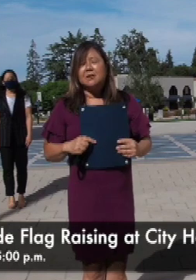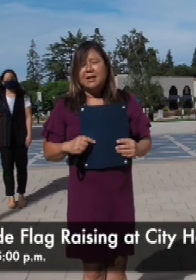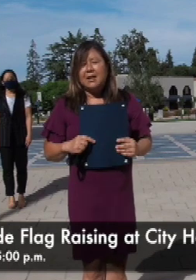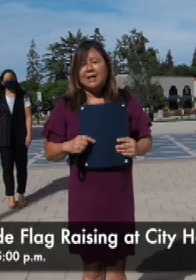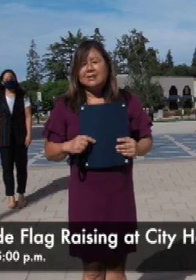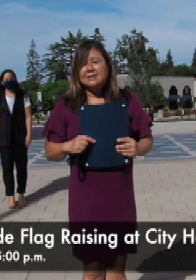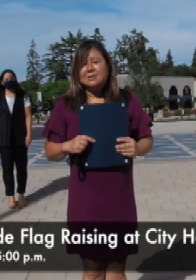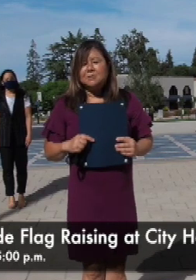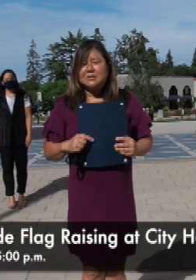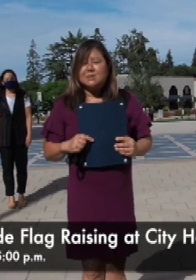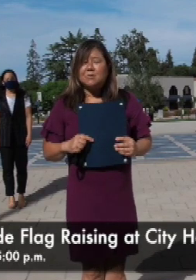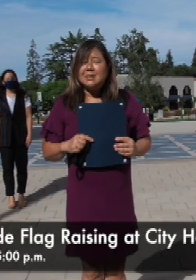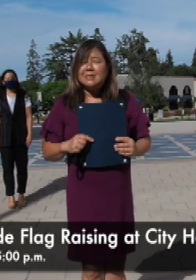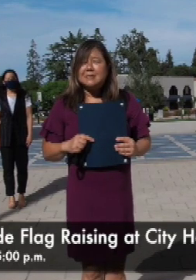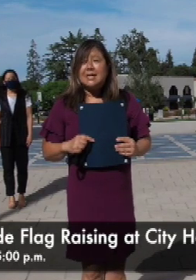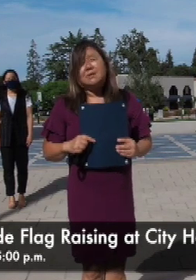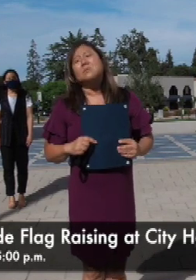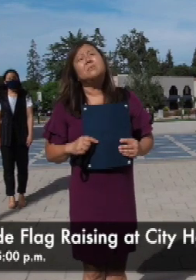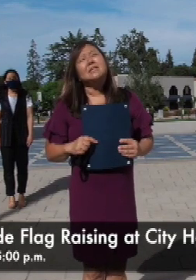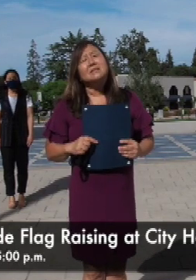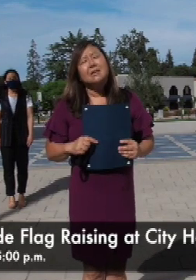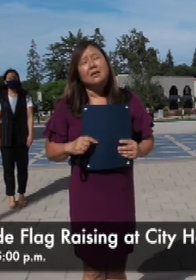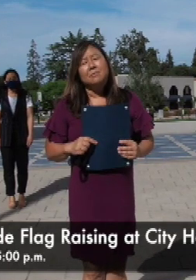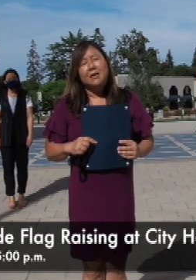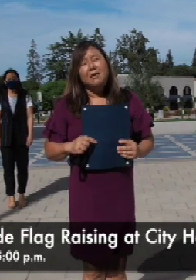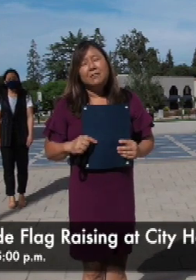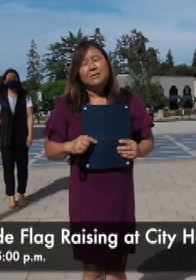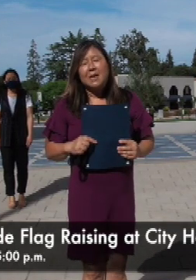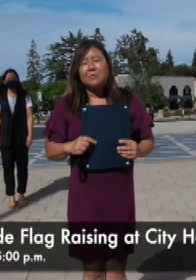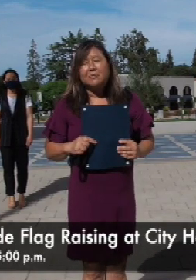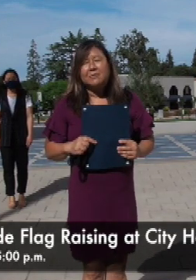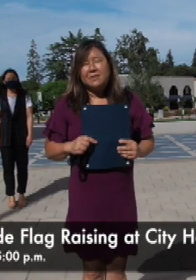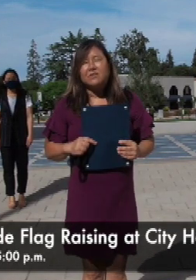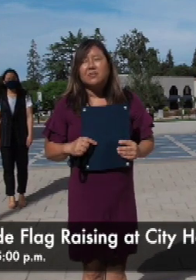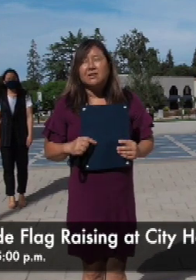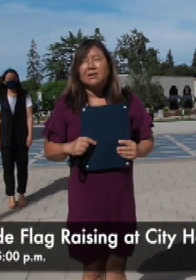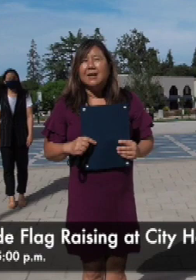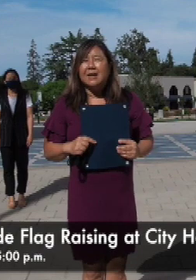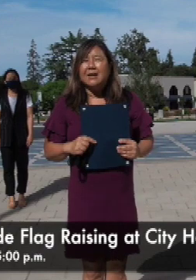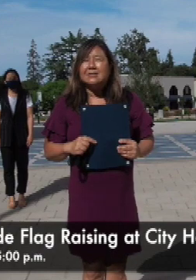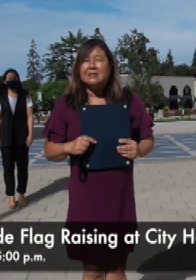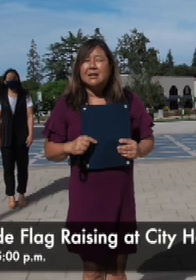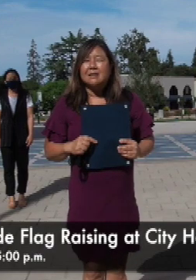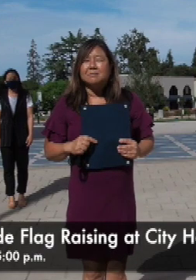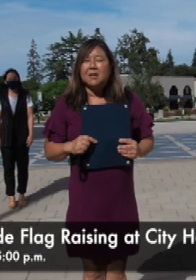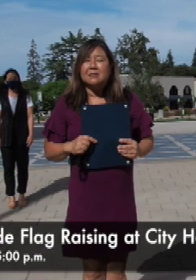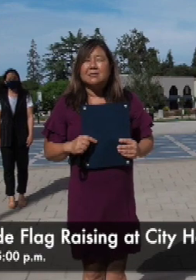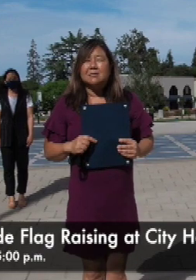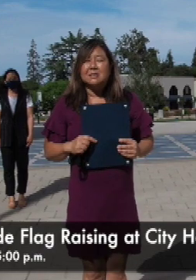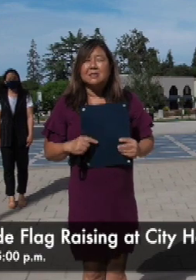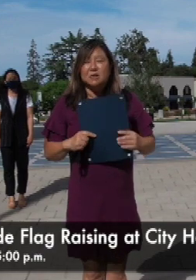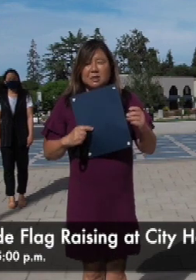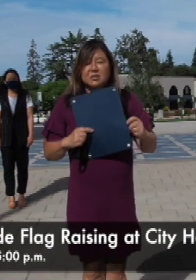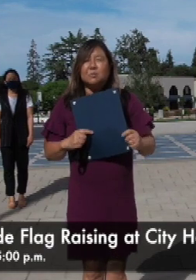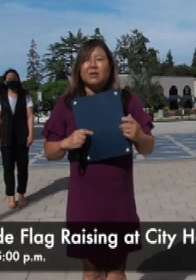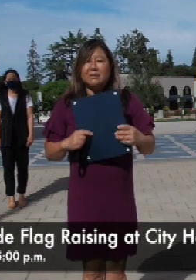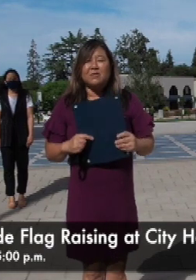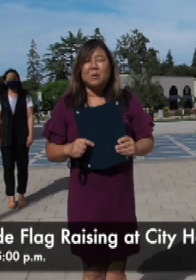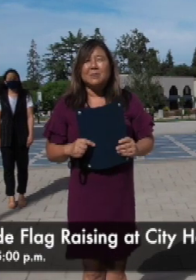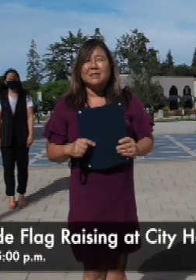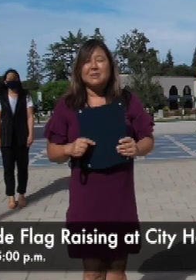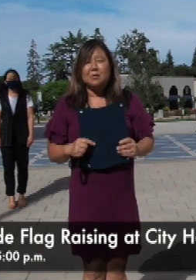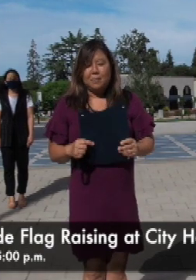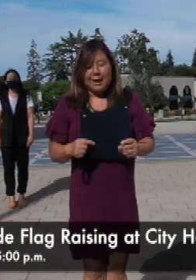here. And so we just wanted to take a moment for time for reflection and also to mark